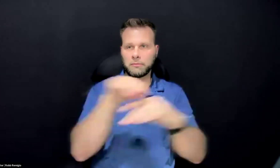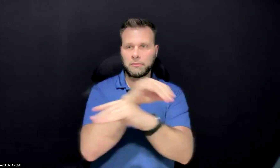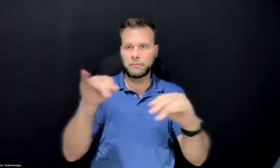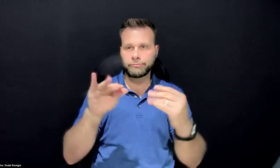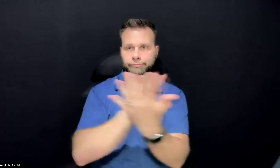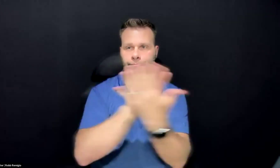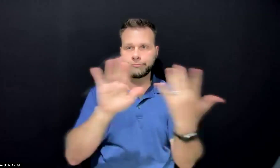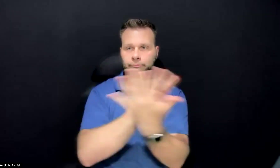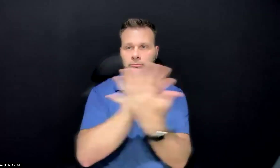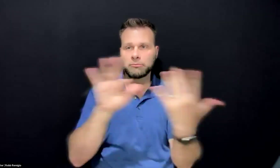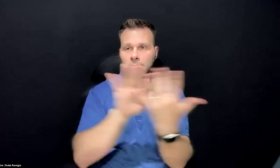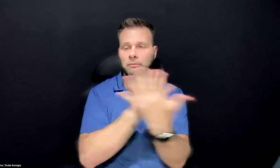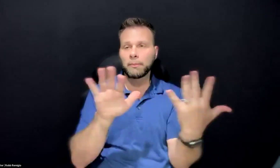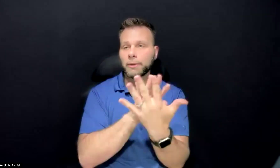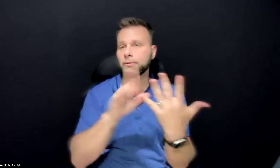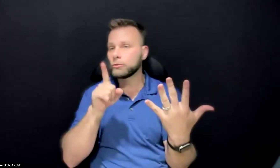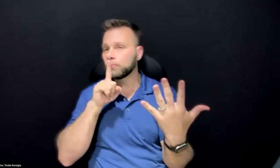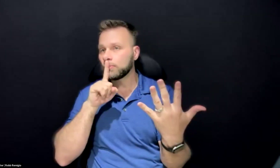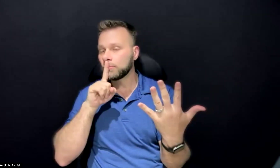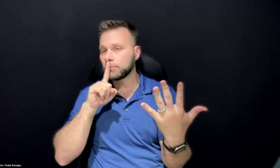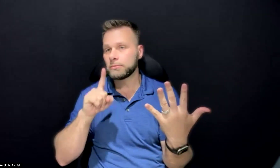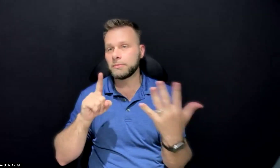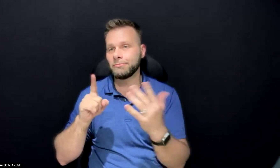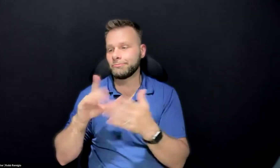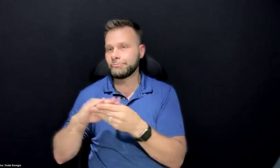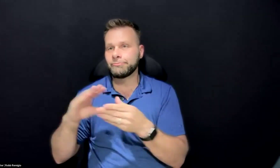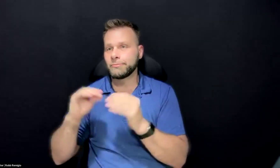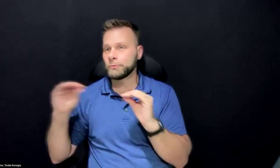accessible. Often videos are okay if